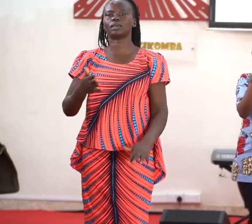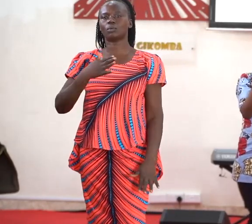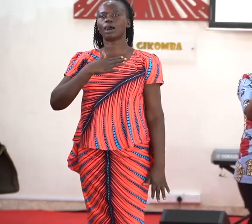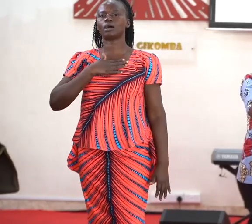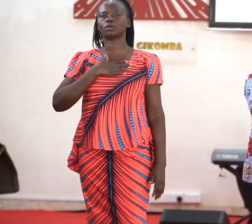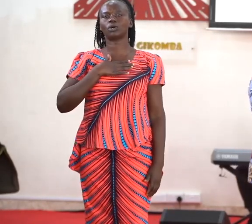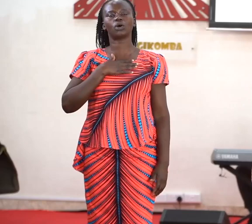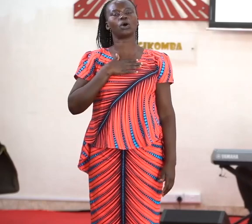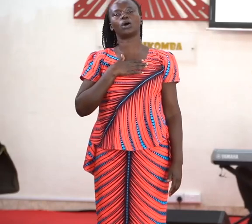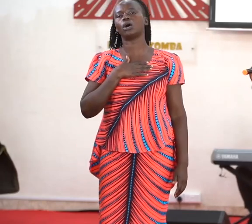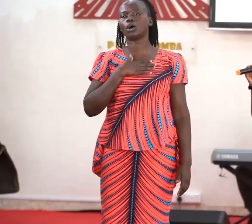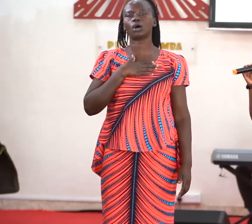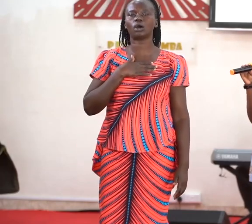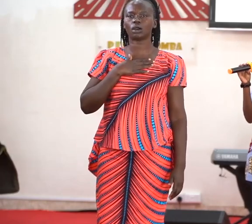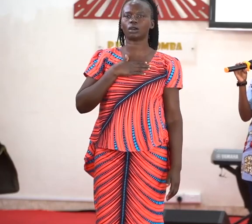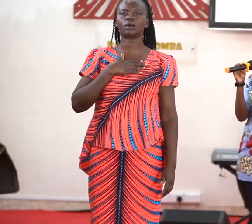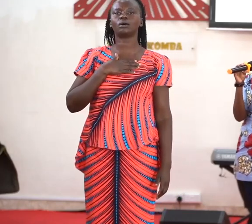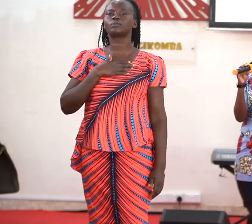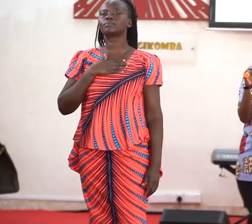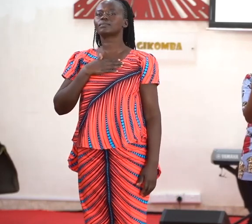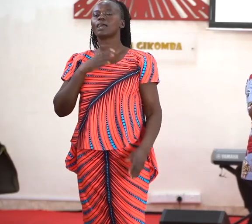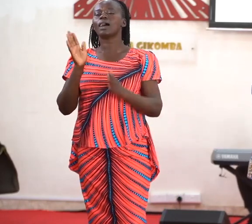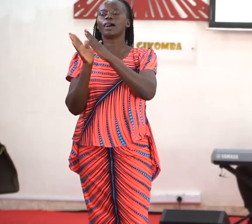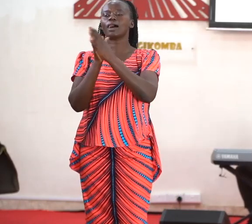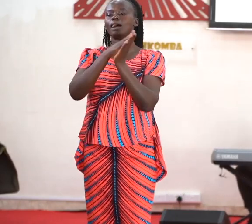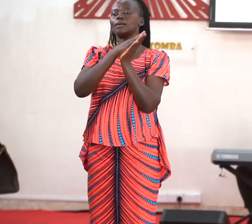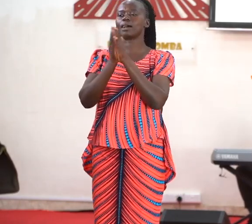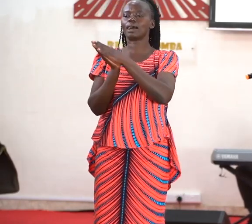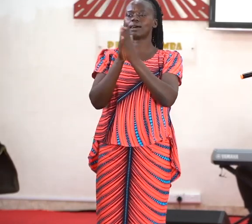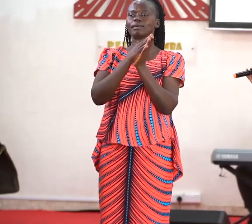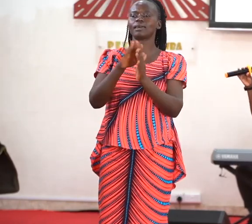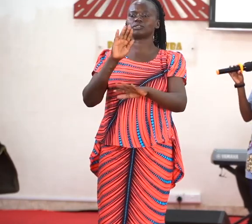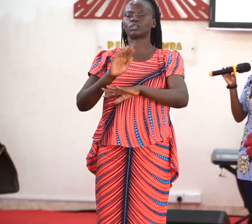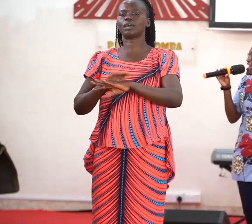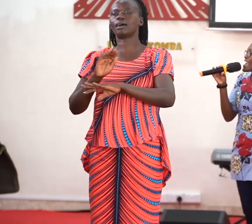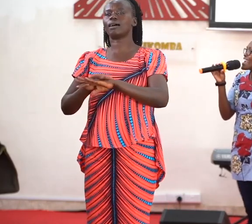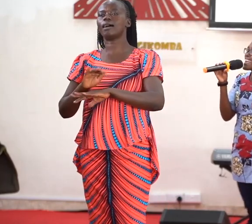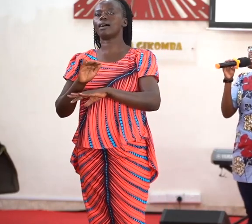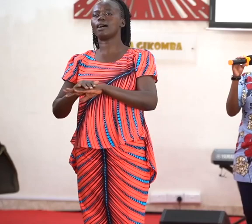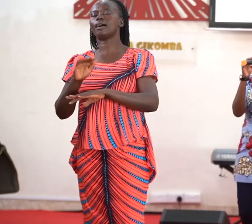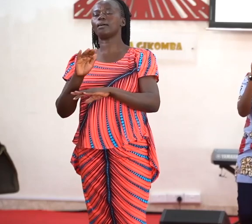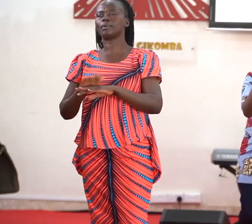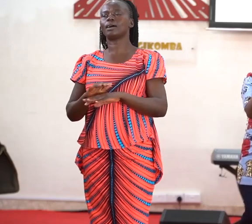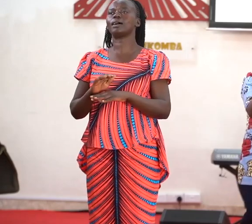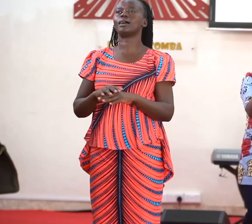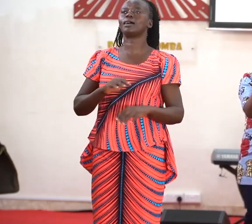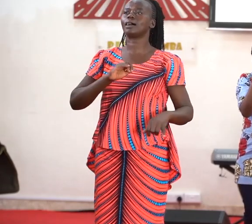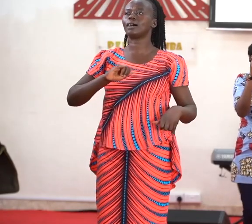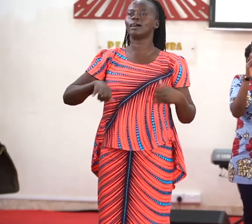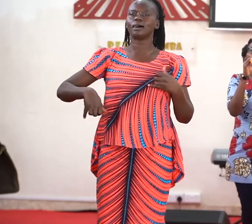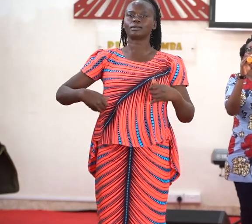Mwokozi wangu. Habari njema, habari njema.